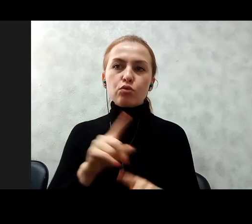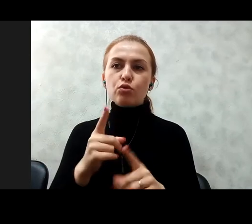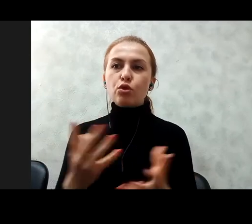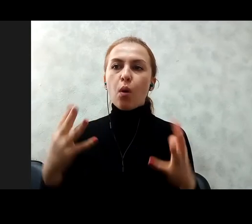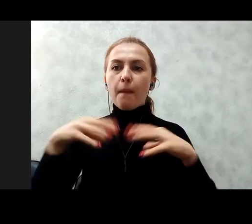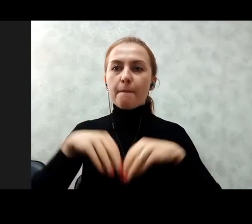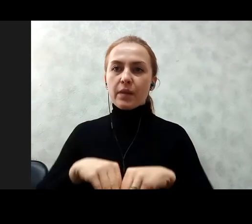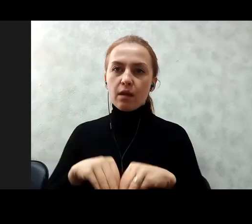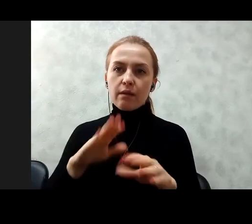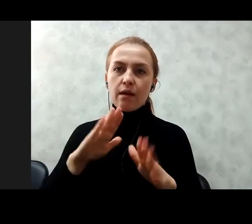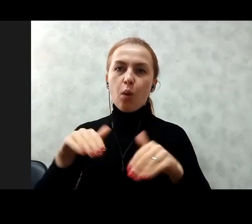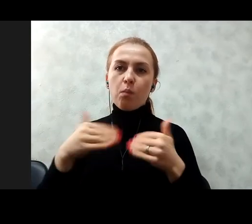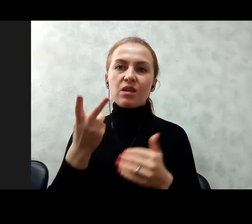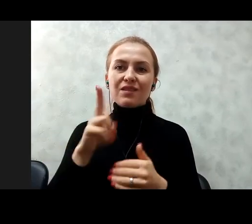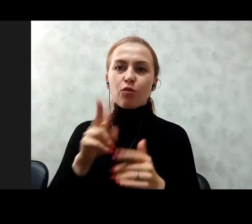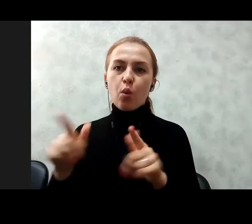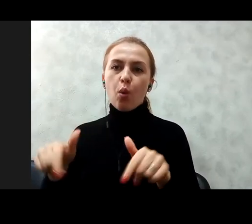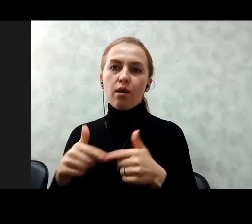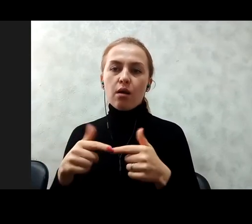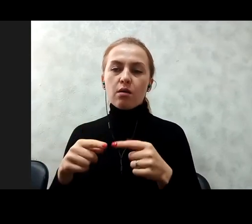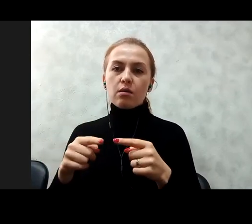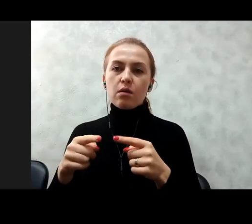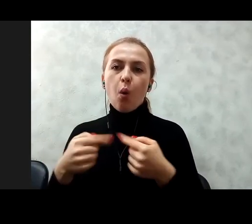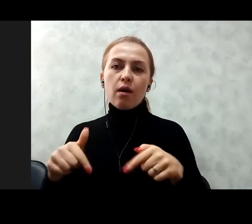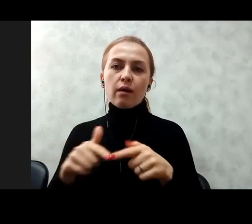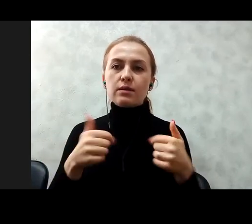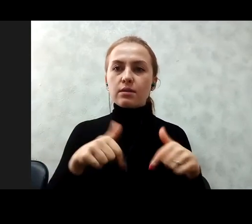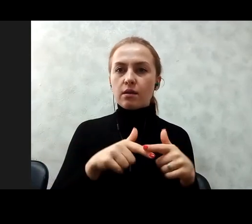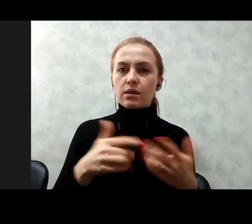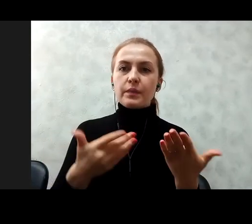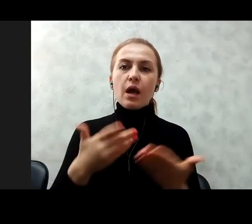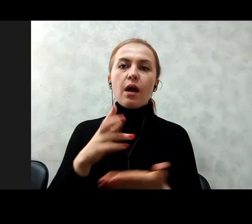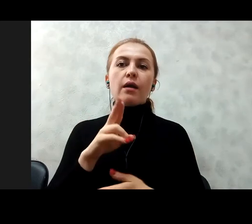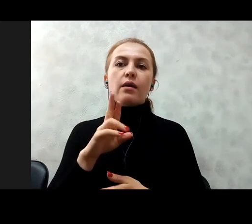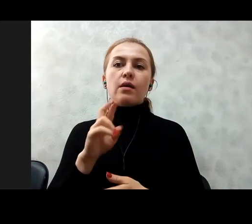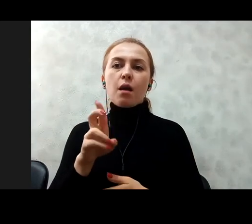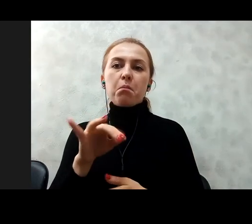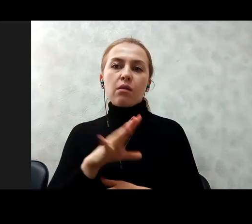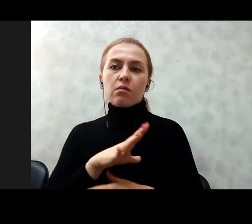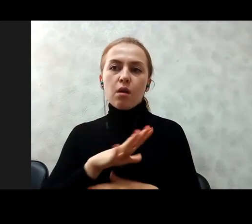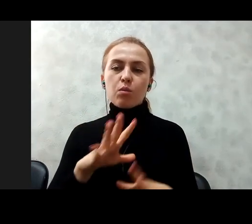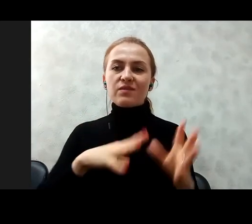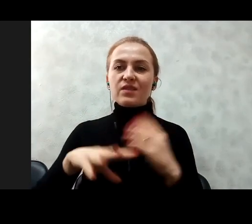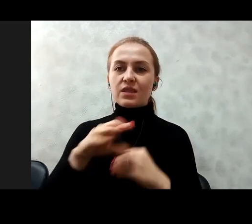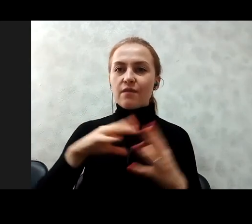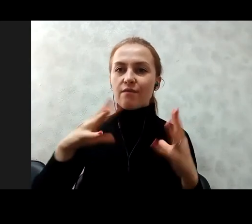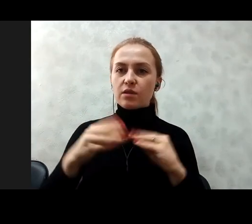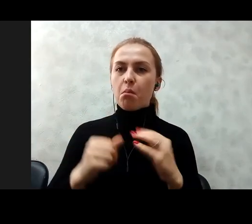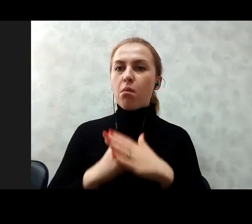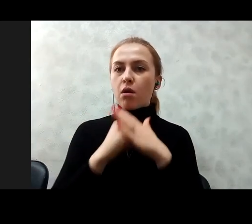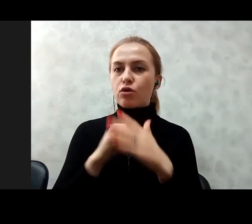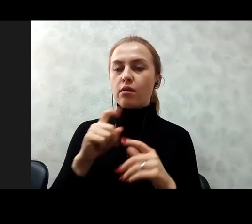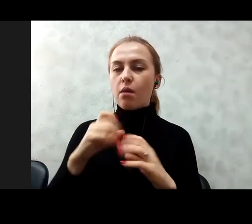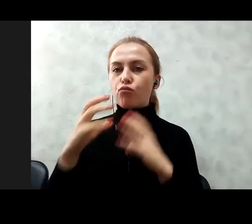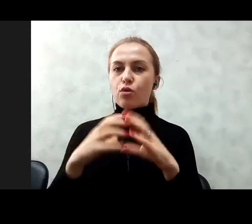OSCE or DEAR would be very useful, because the amendments will affect